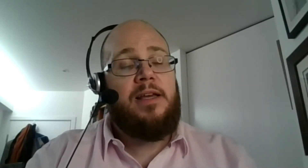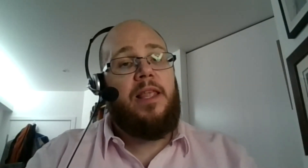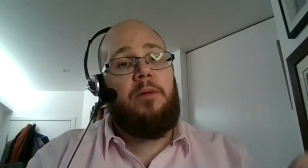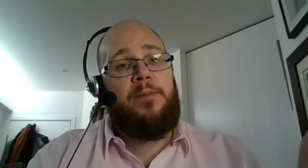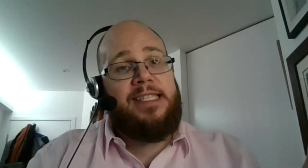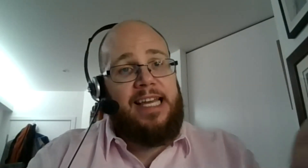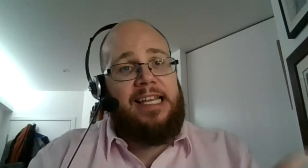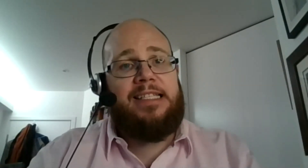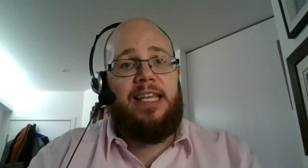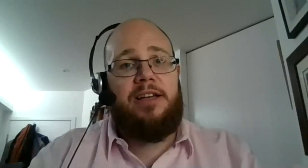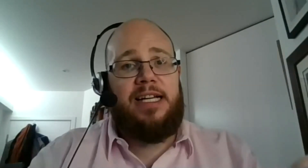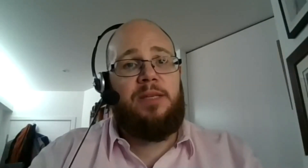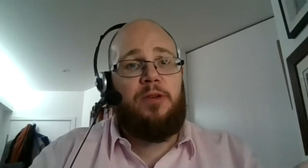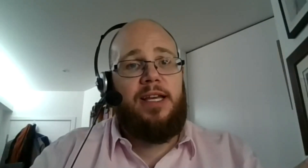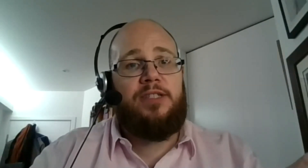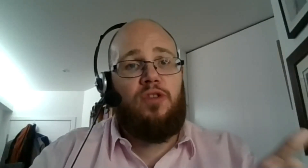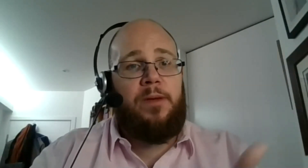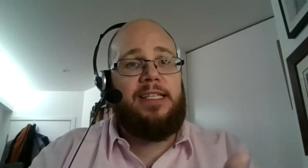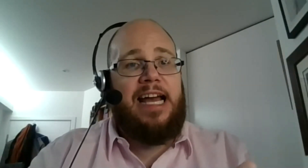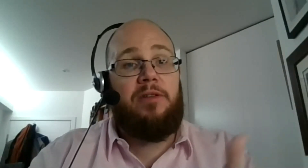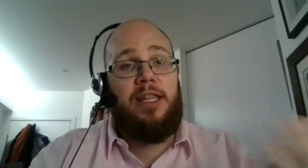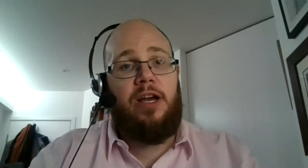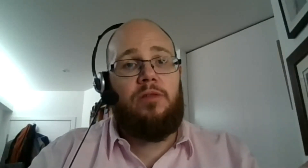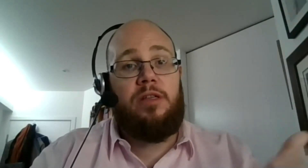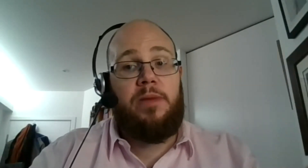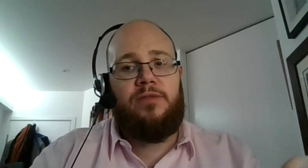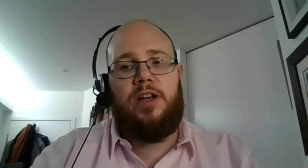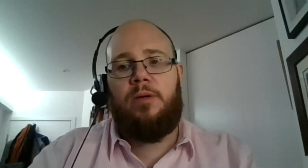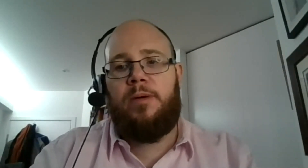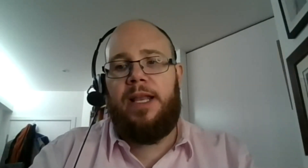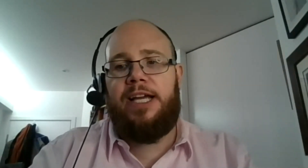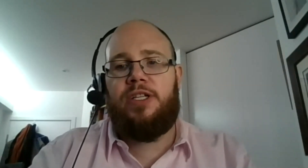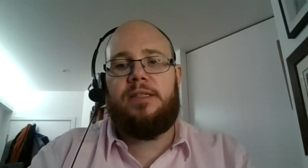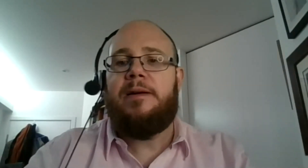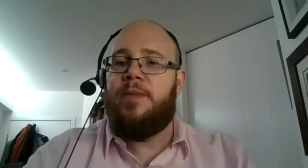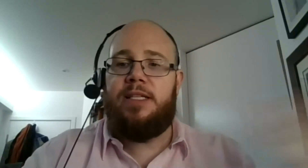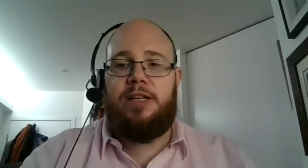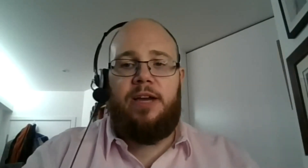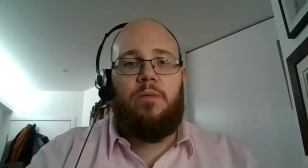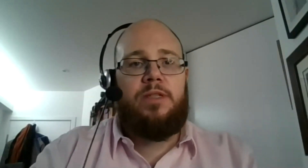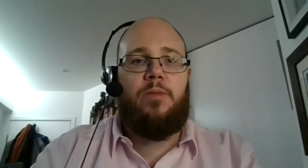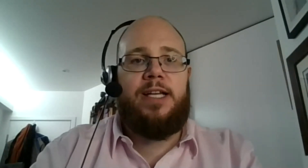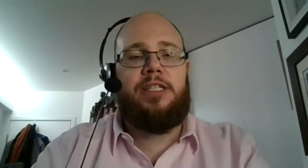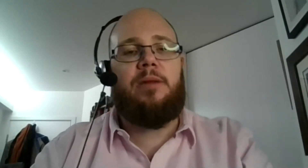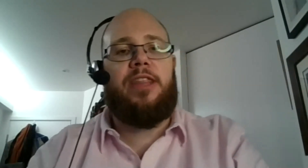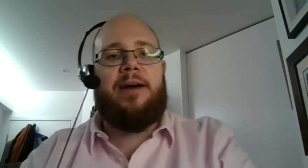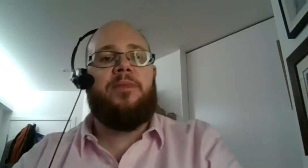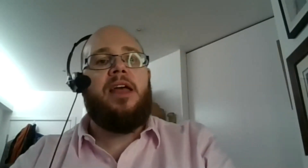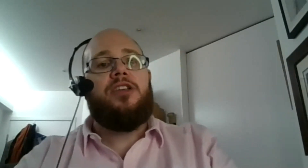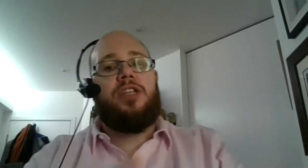we particularly see those antibodies dropping down in the older, most vulnerable populations. So don't waste your time on that. So the